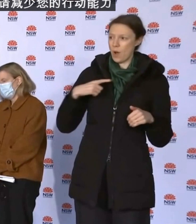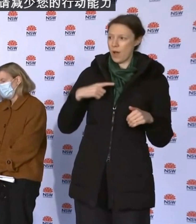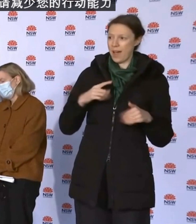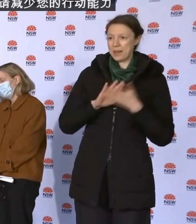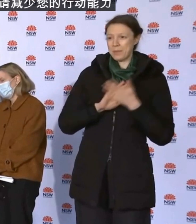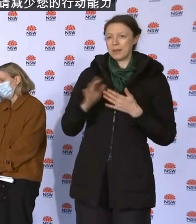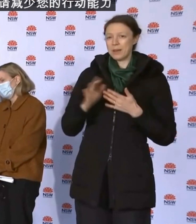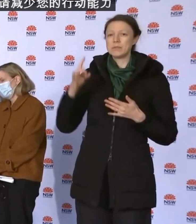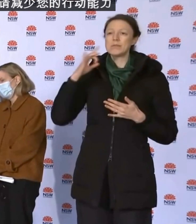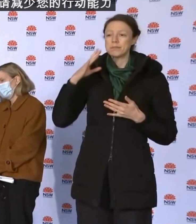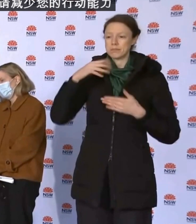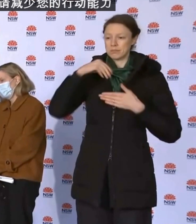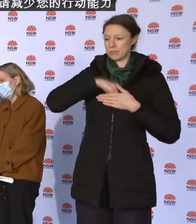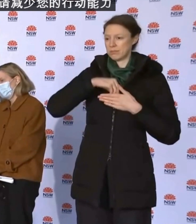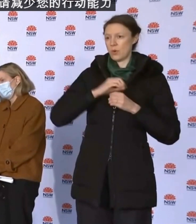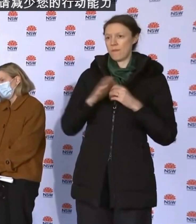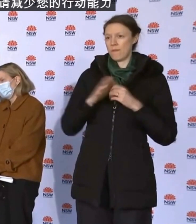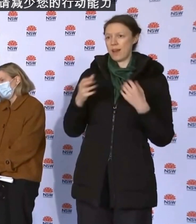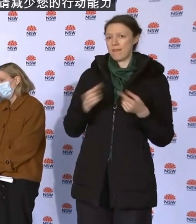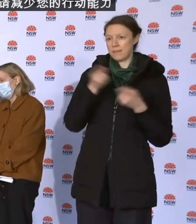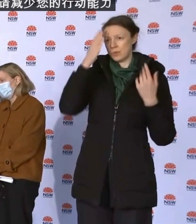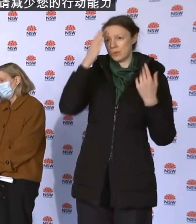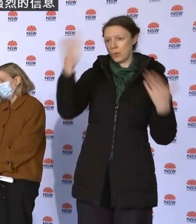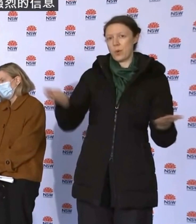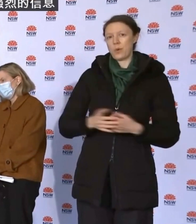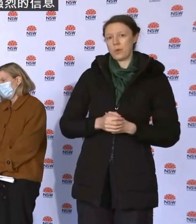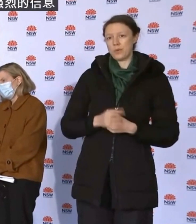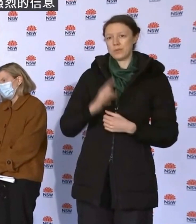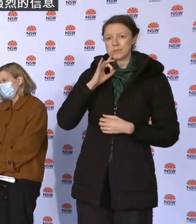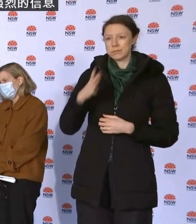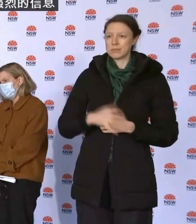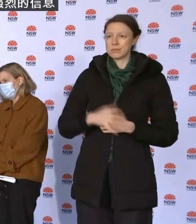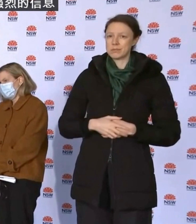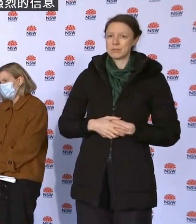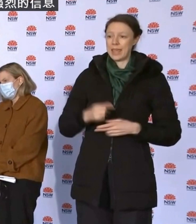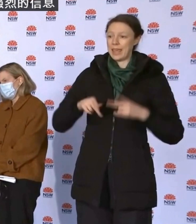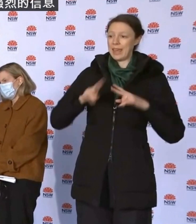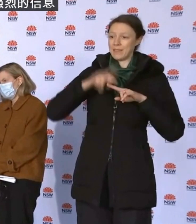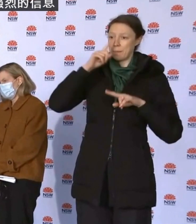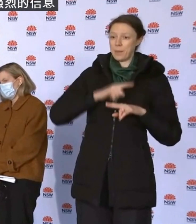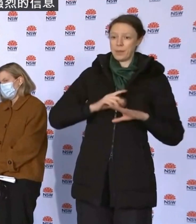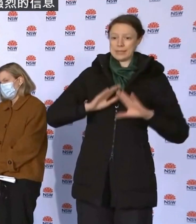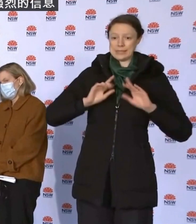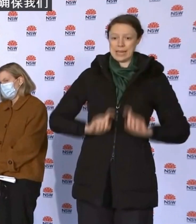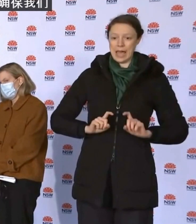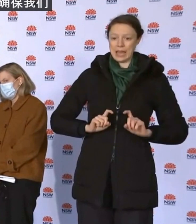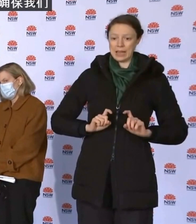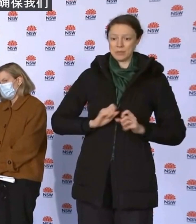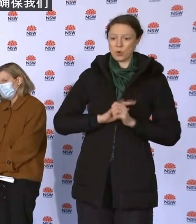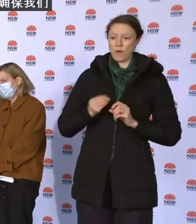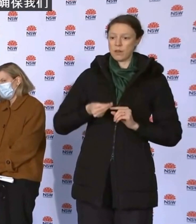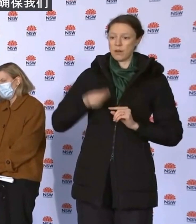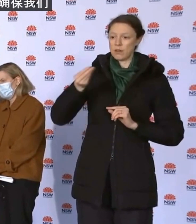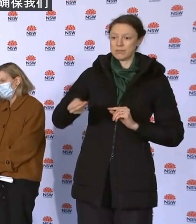your circumstances are, reduce your mobility. If people stop moving around, the virus stops moving around. And that is the strongest message we can